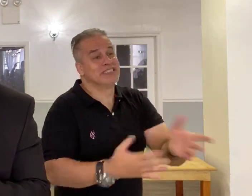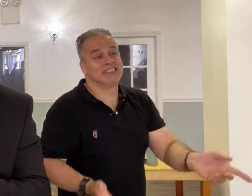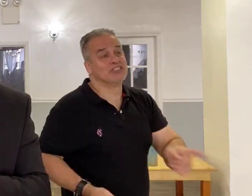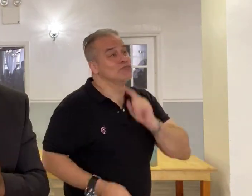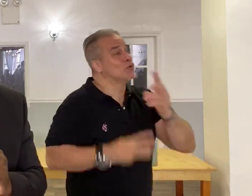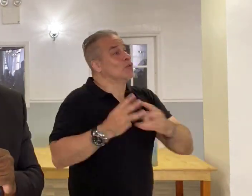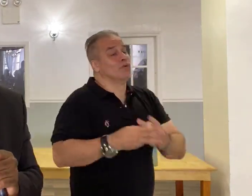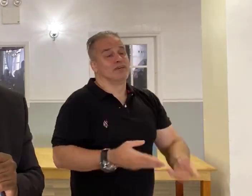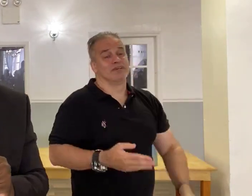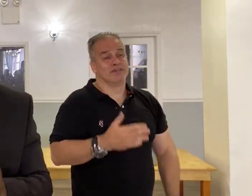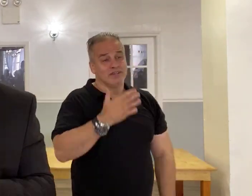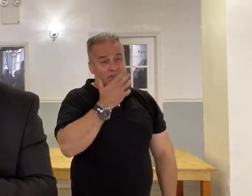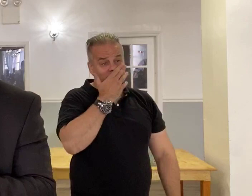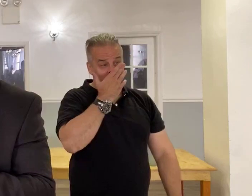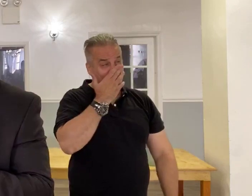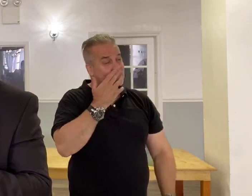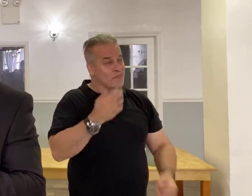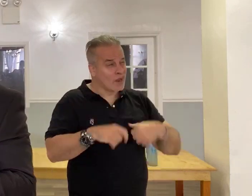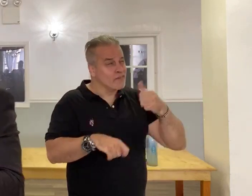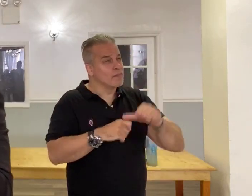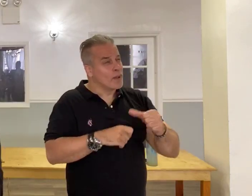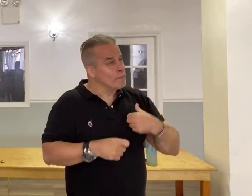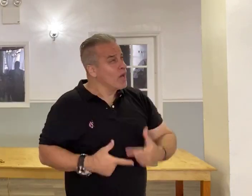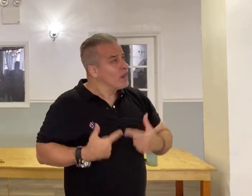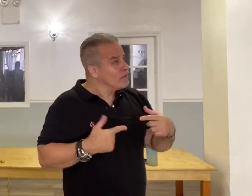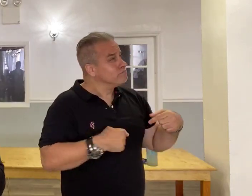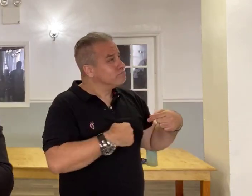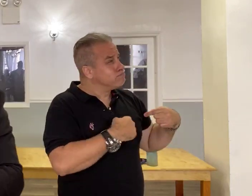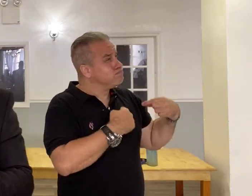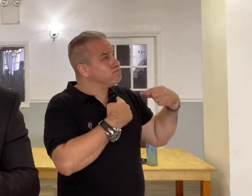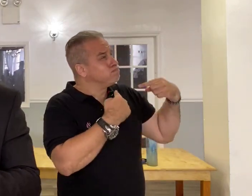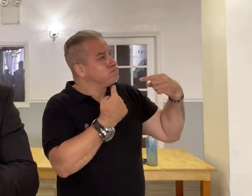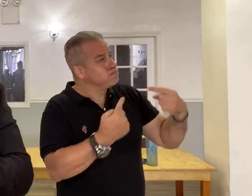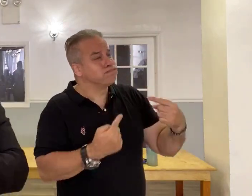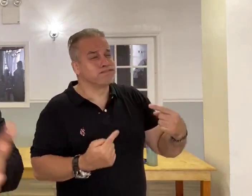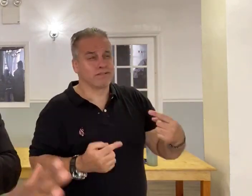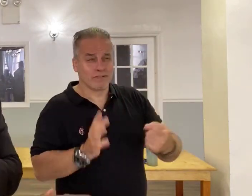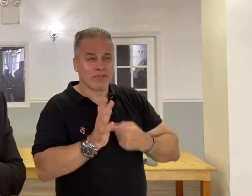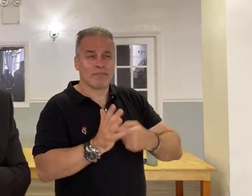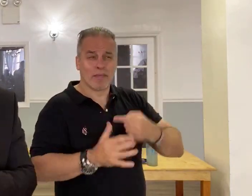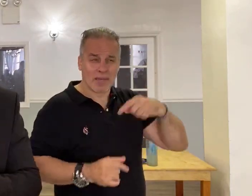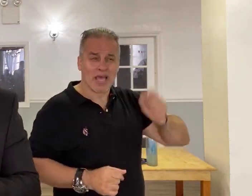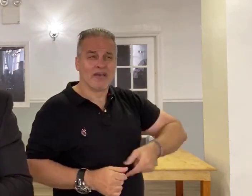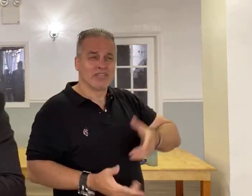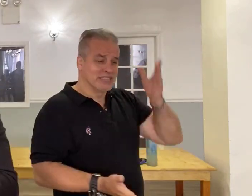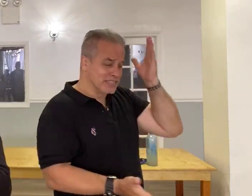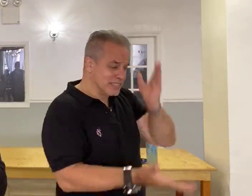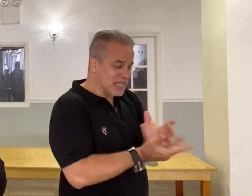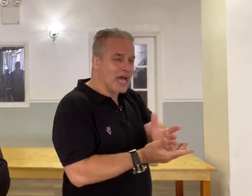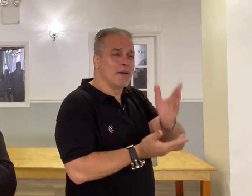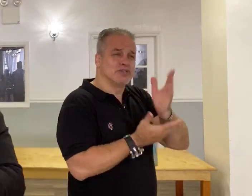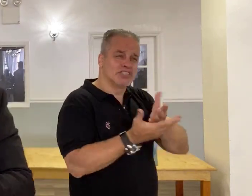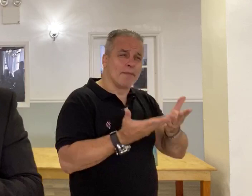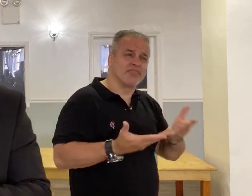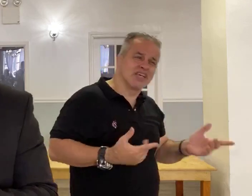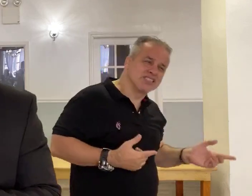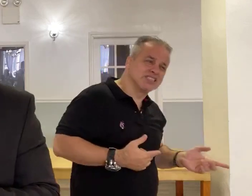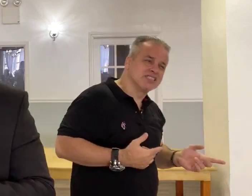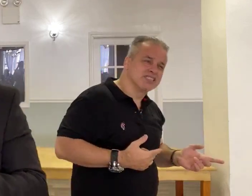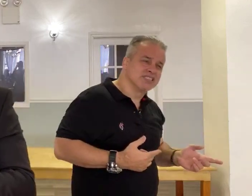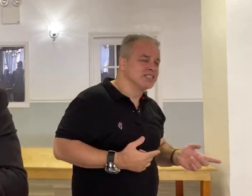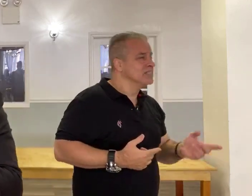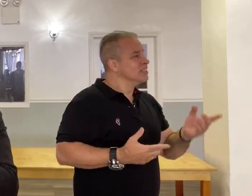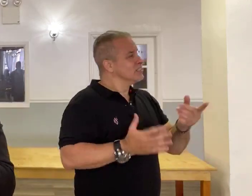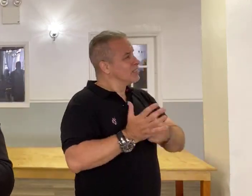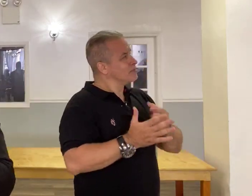say goodbye to a thing. Goodbye to that habit. Good riddance to those friends. Because my